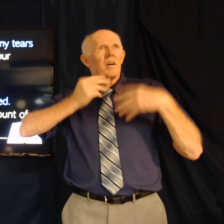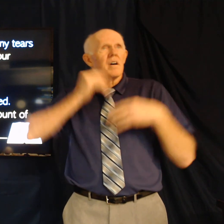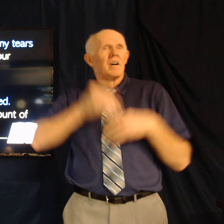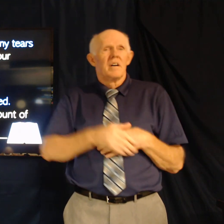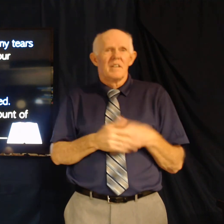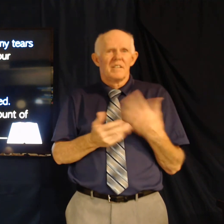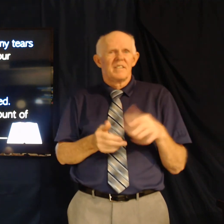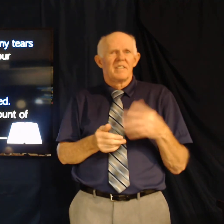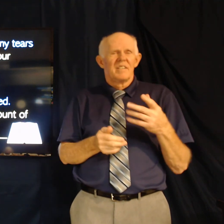tears.